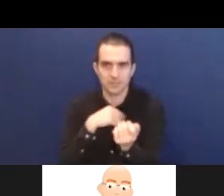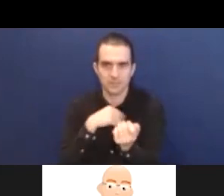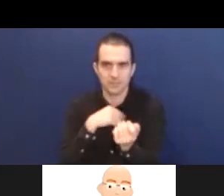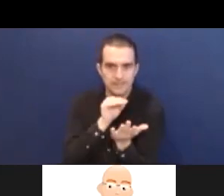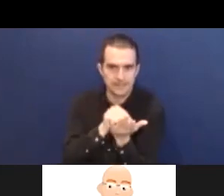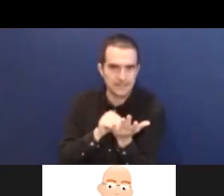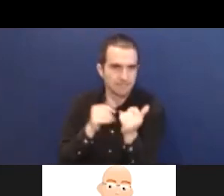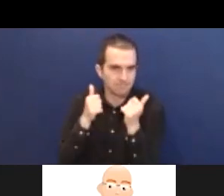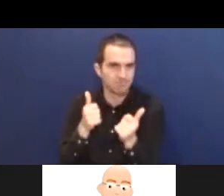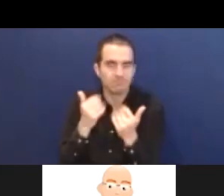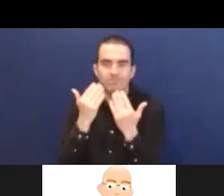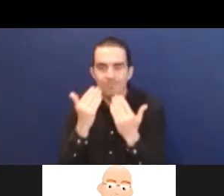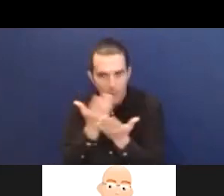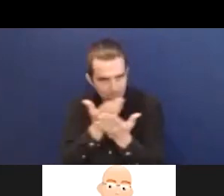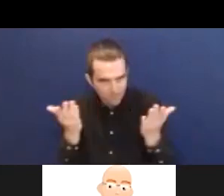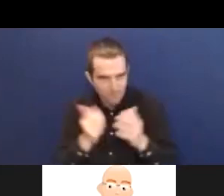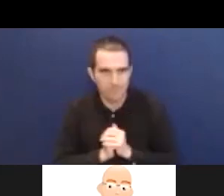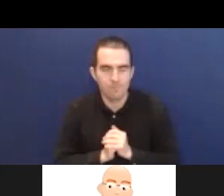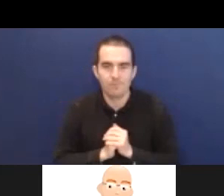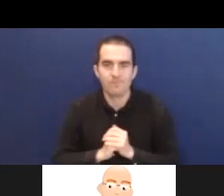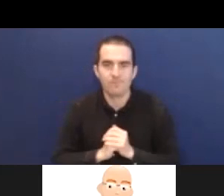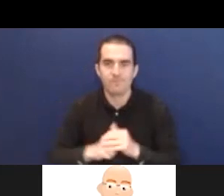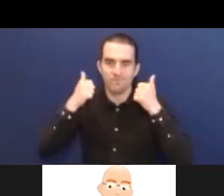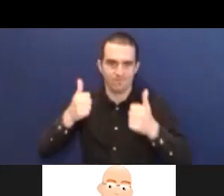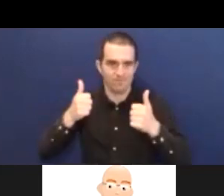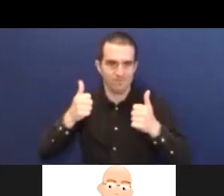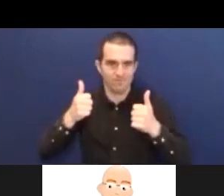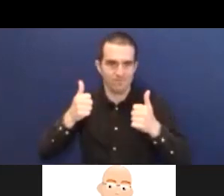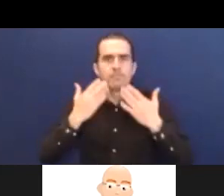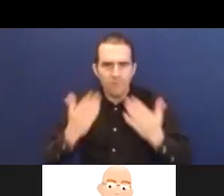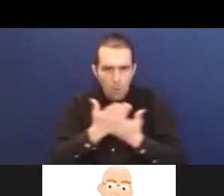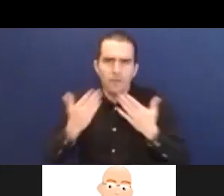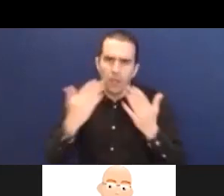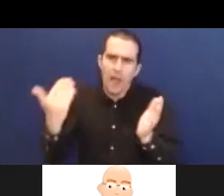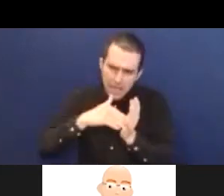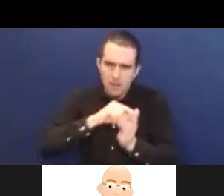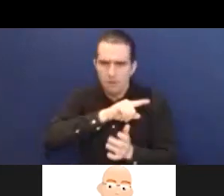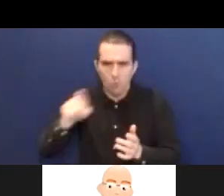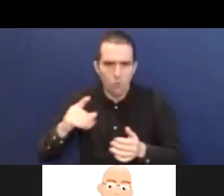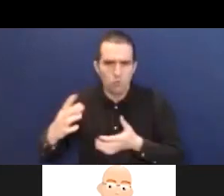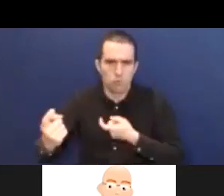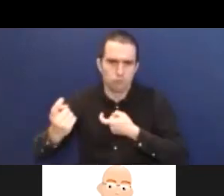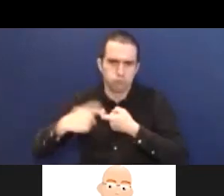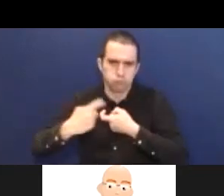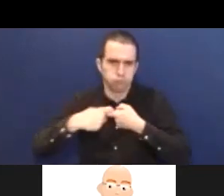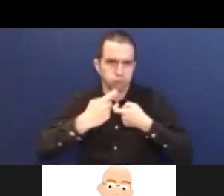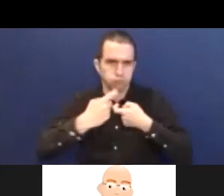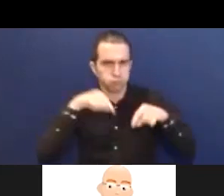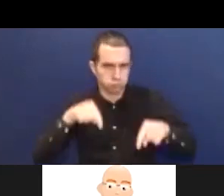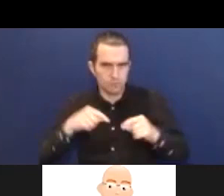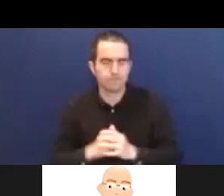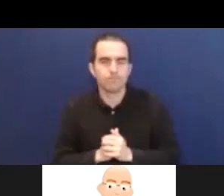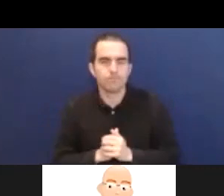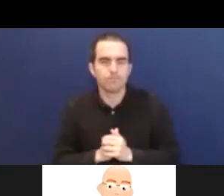you everyone again for joining. As I mentioned earlier in my